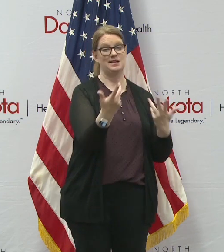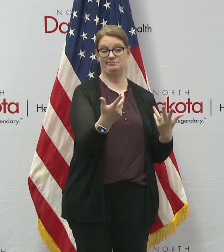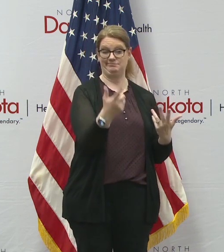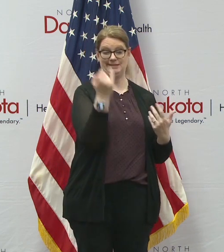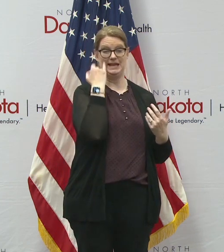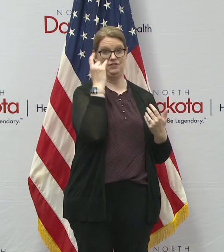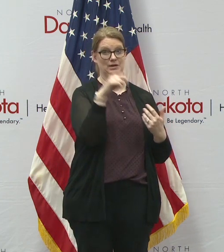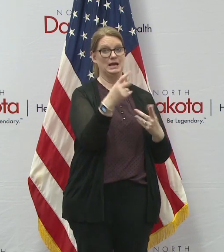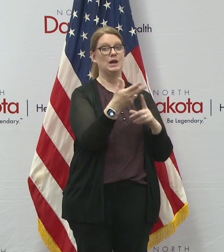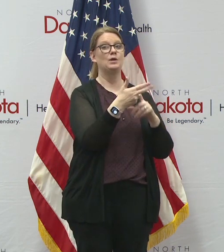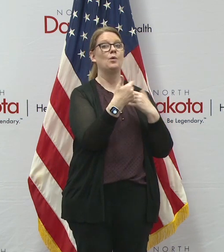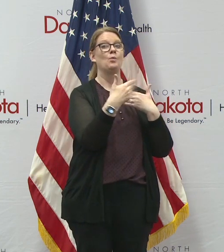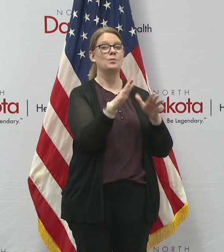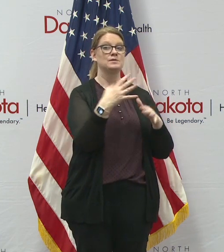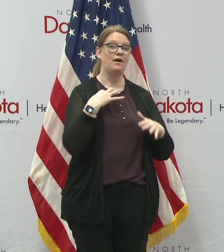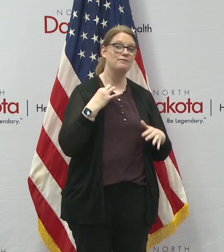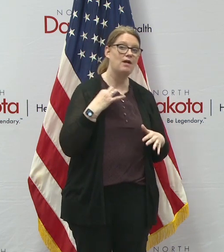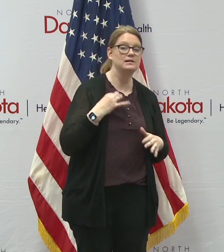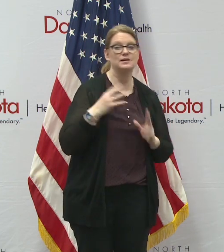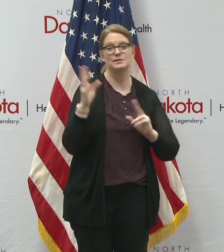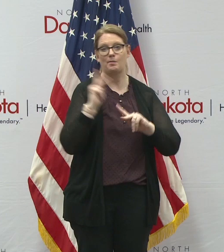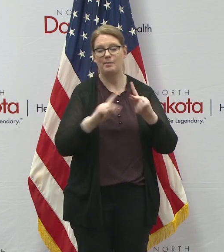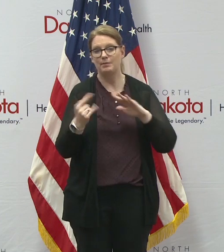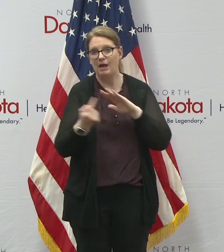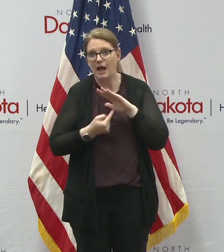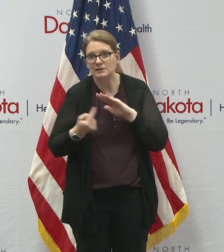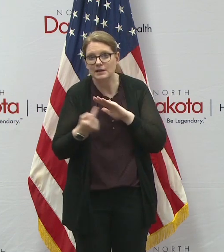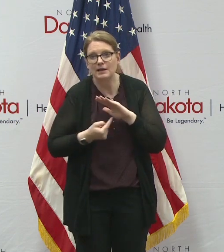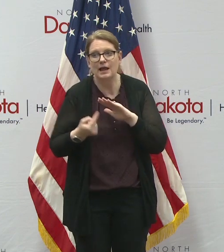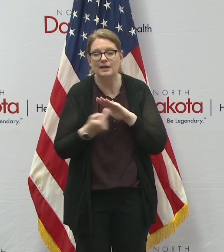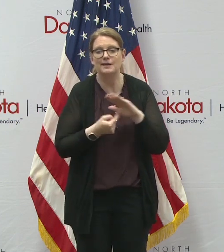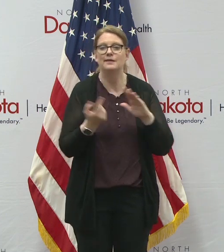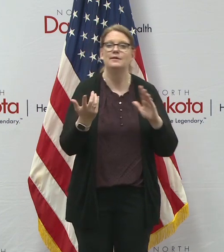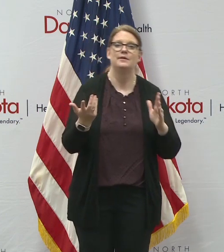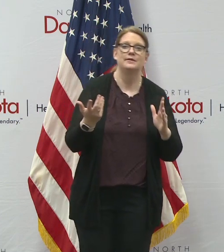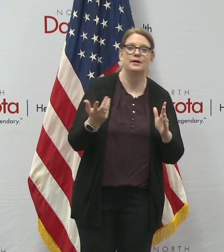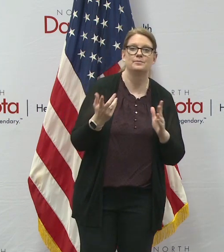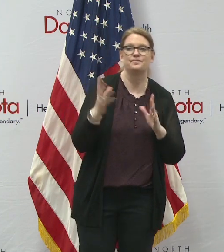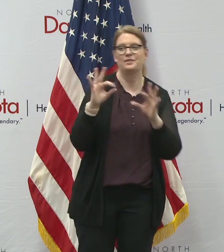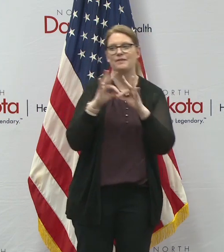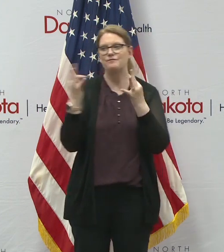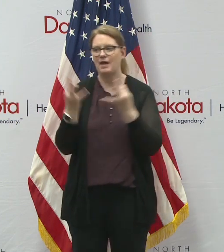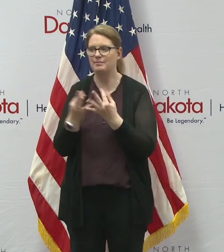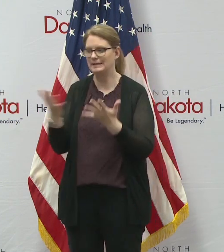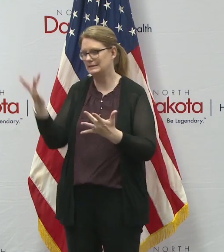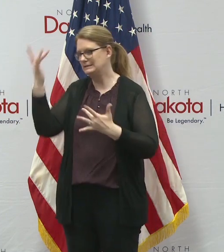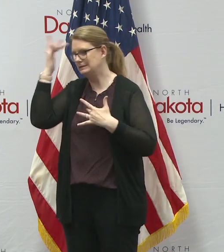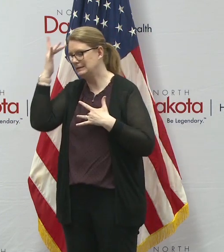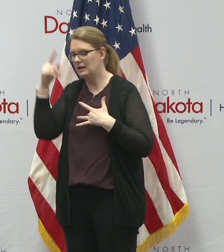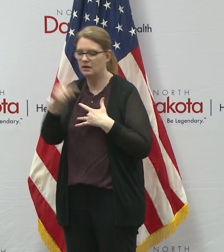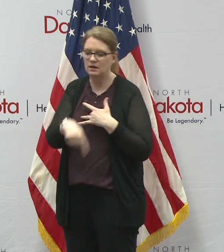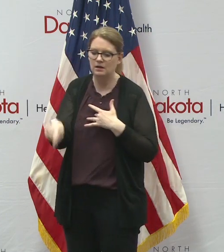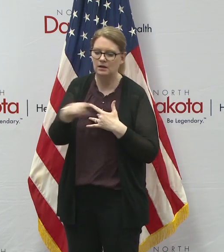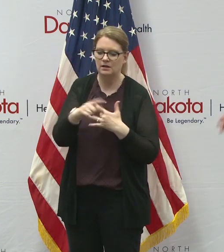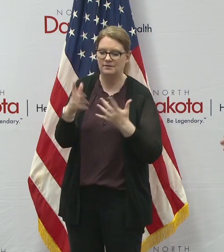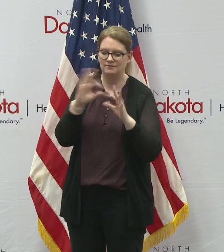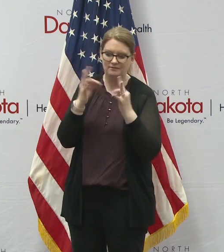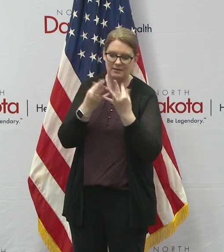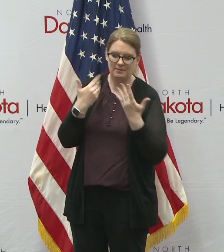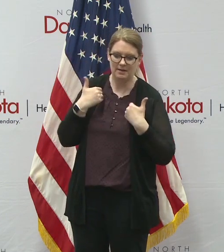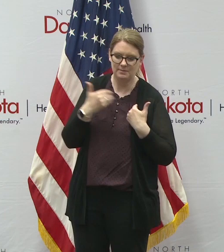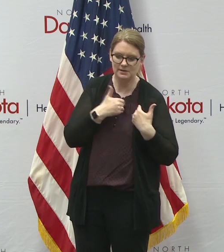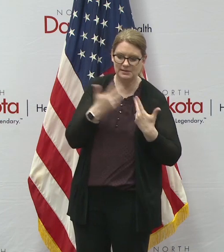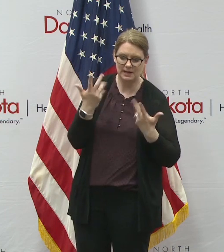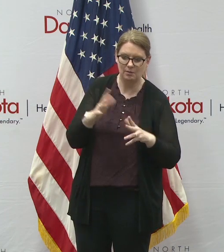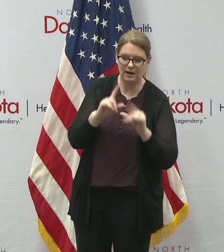rooms for volunteers or people to be isolated, or if you got family member that's sick but other family members don't want to go home and they need a place